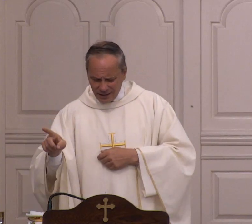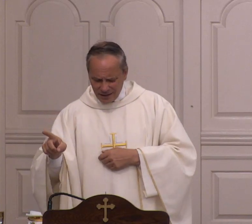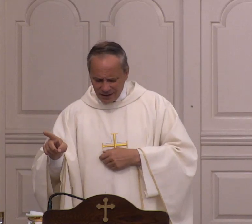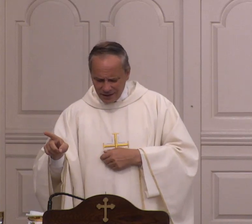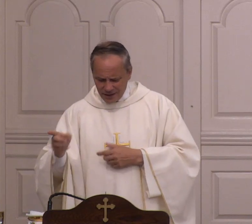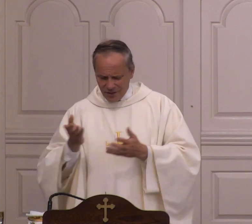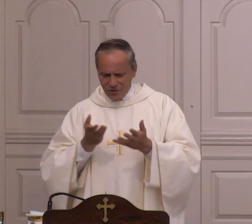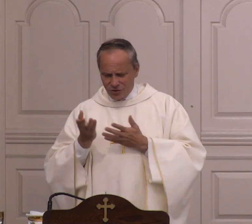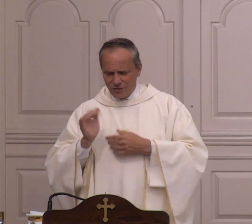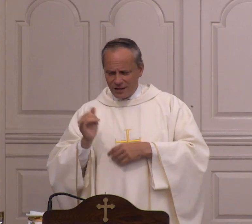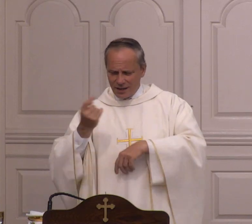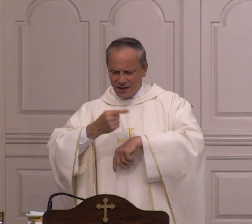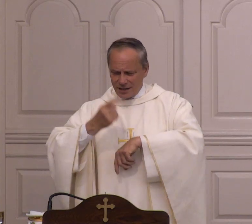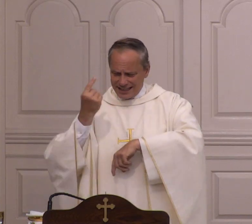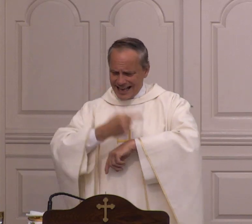innocent?